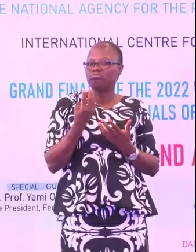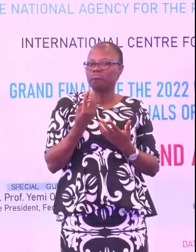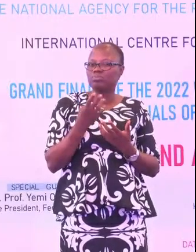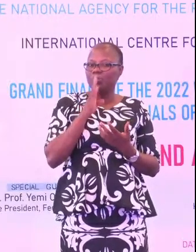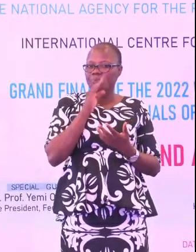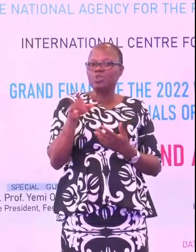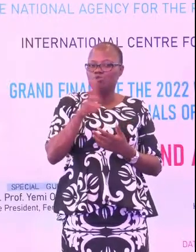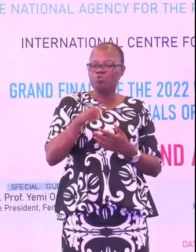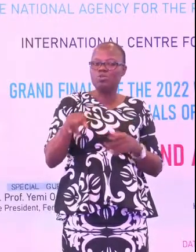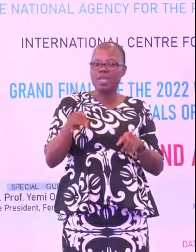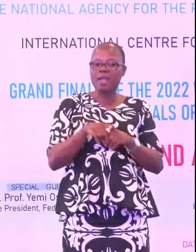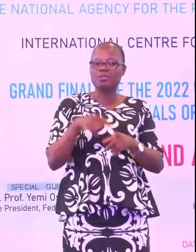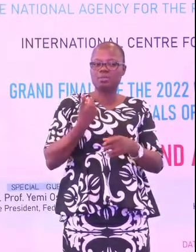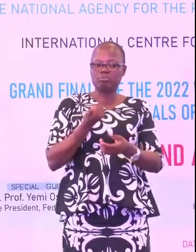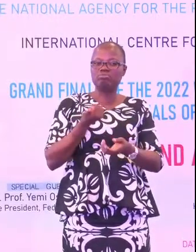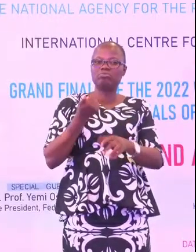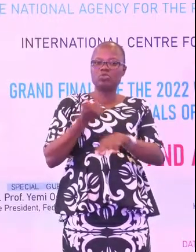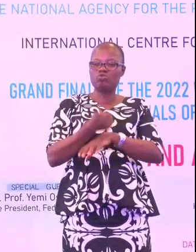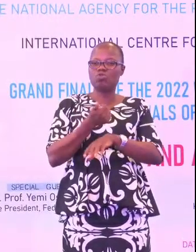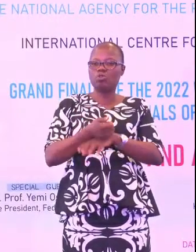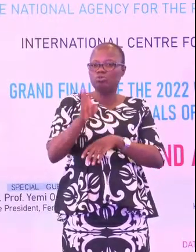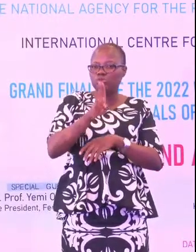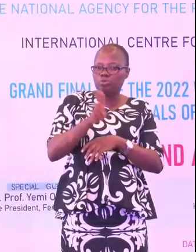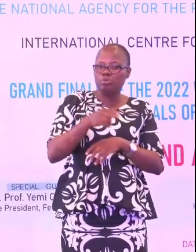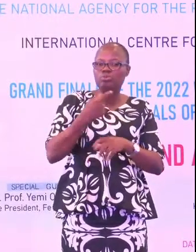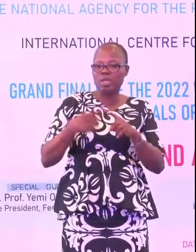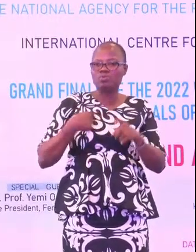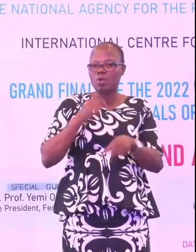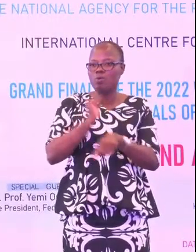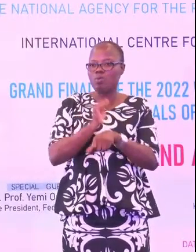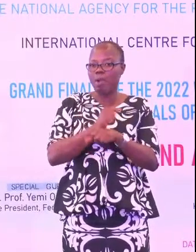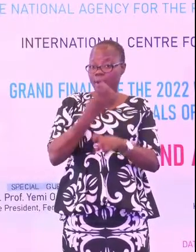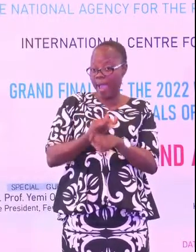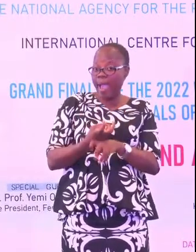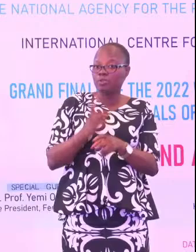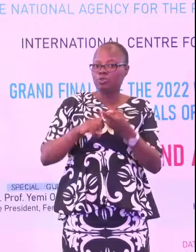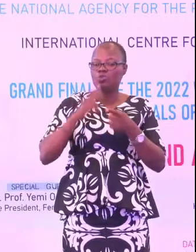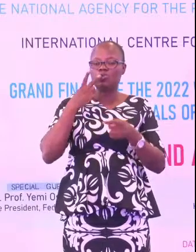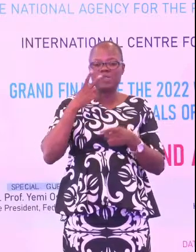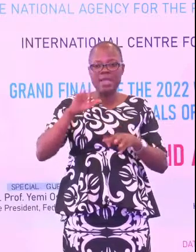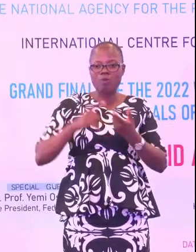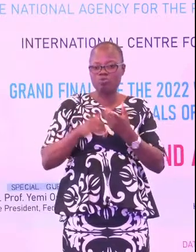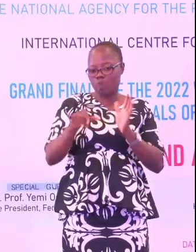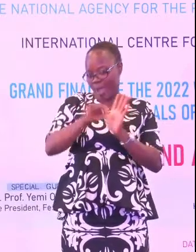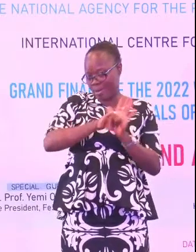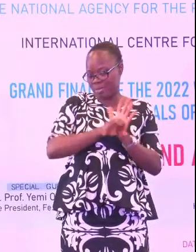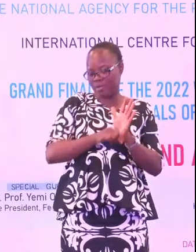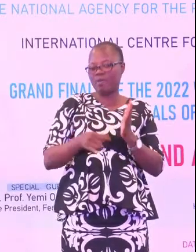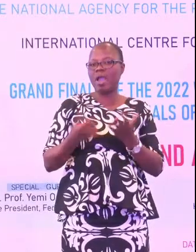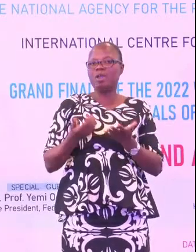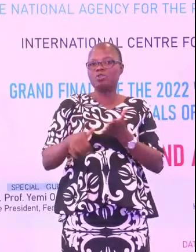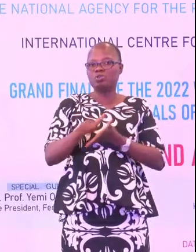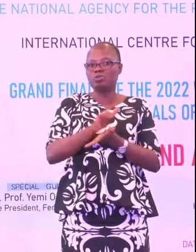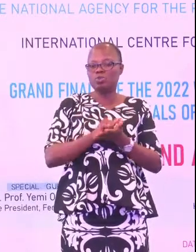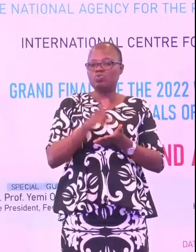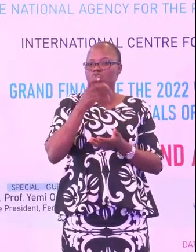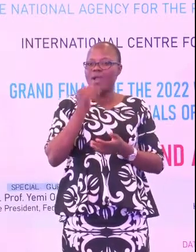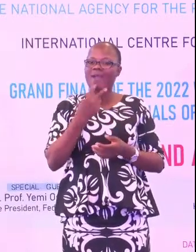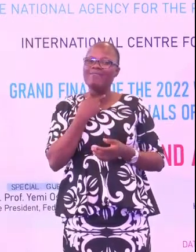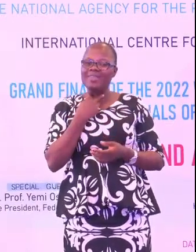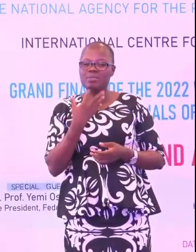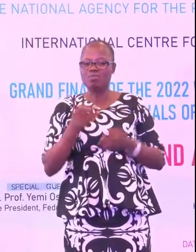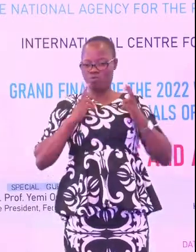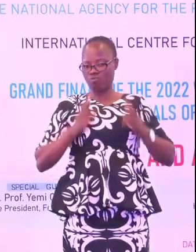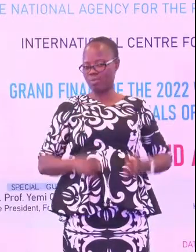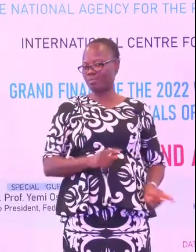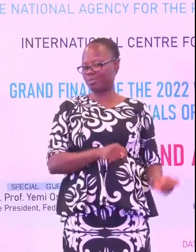used as drug mules as well. And we're working hard to see how to identify such mules who are victims of human